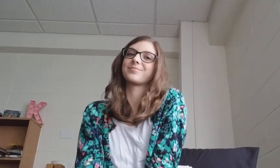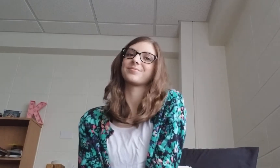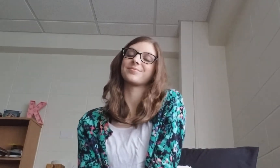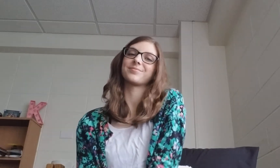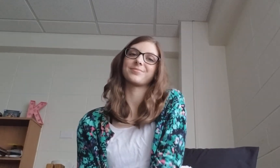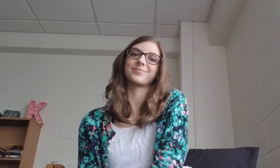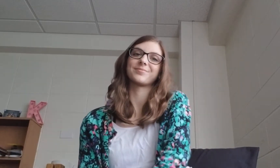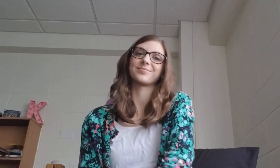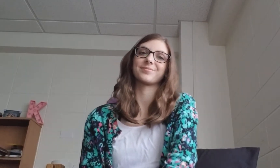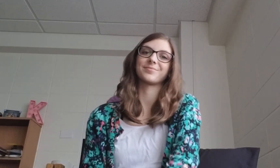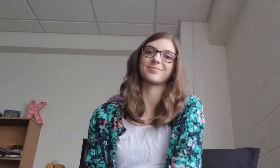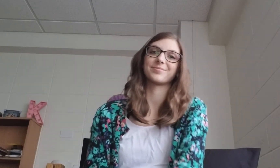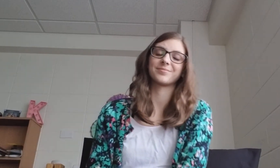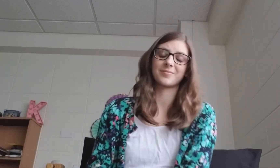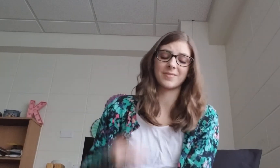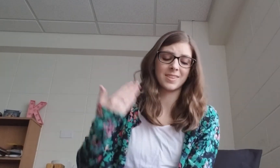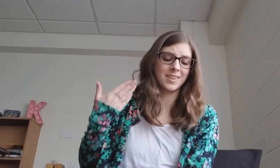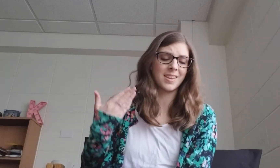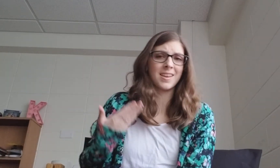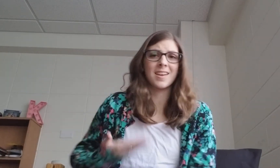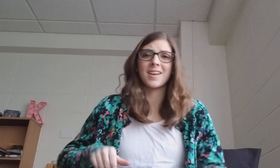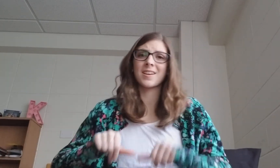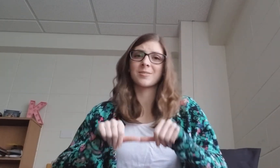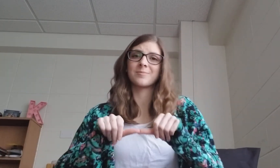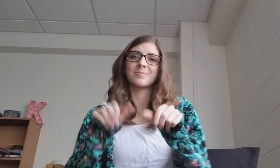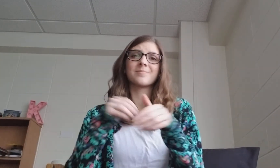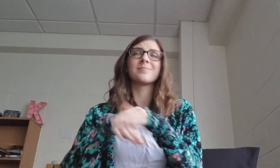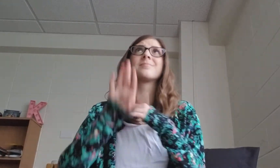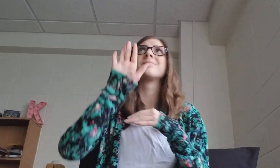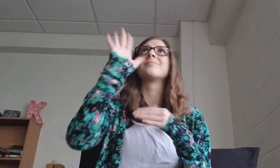my